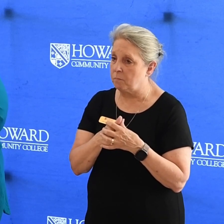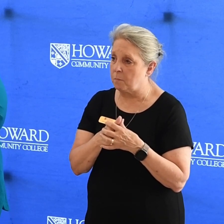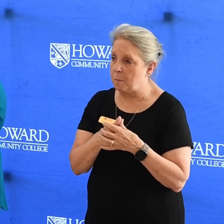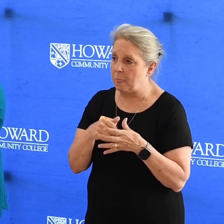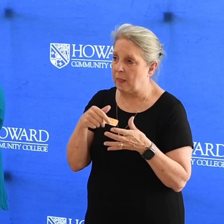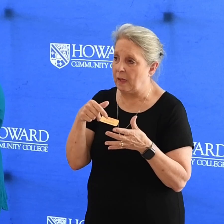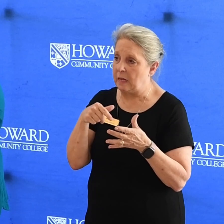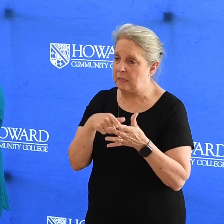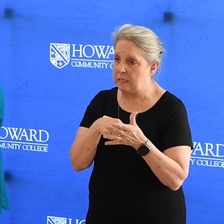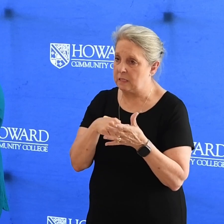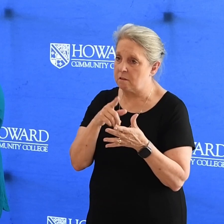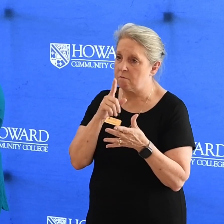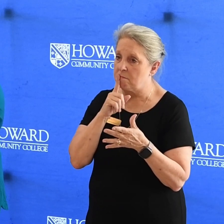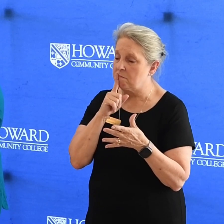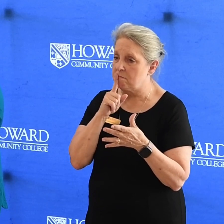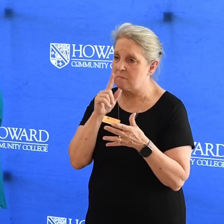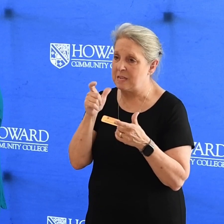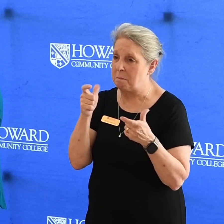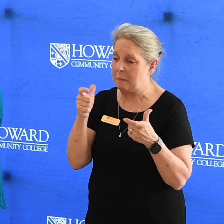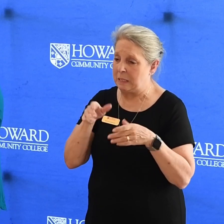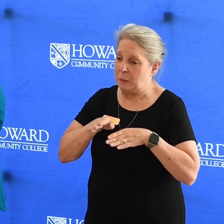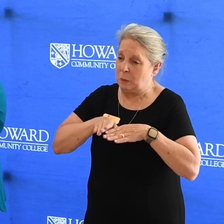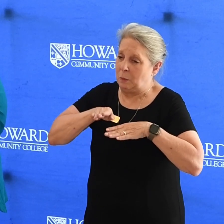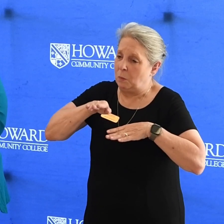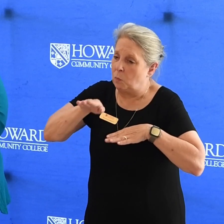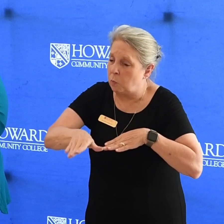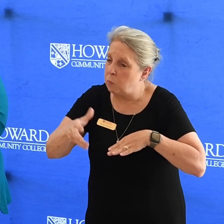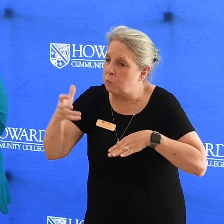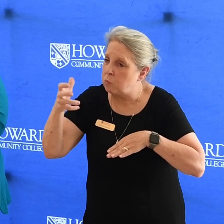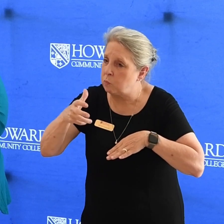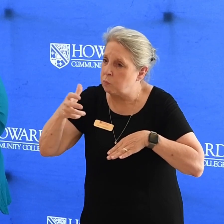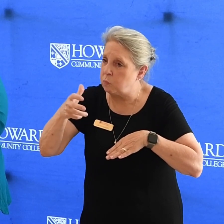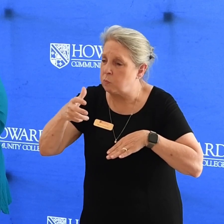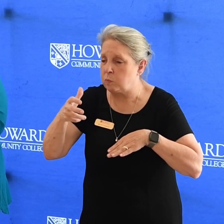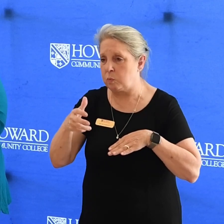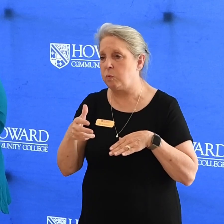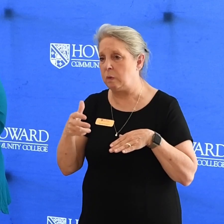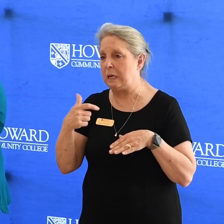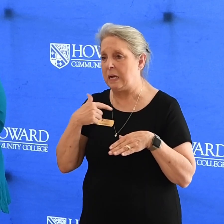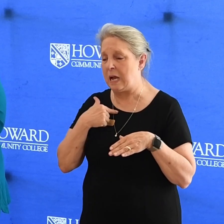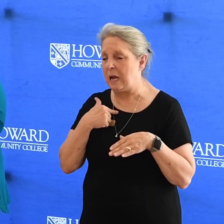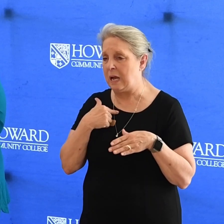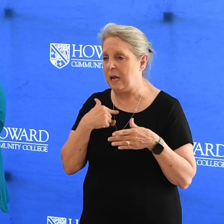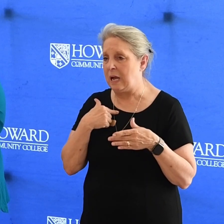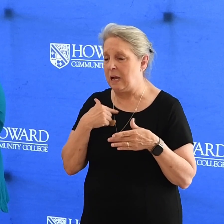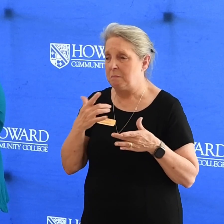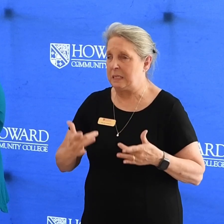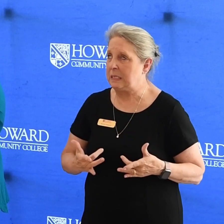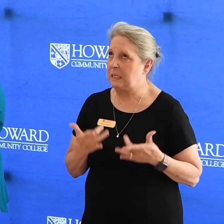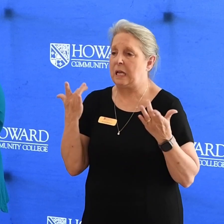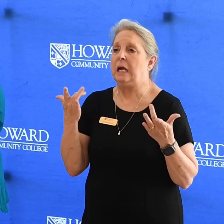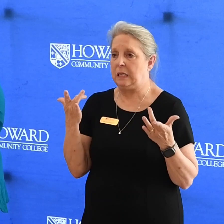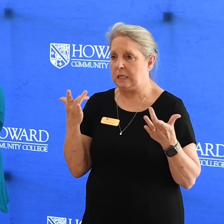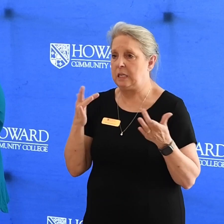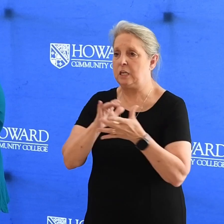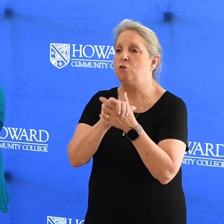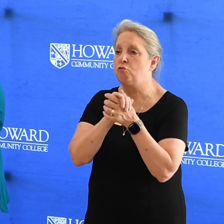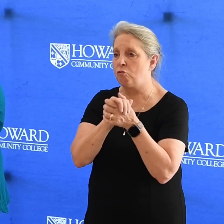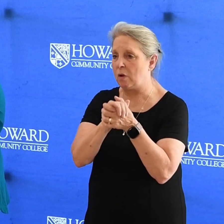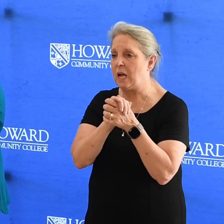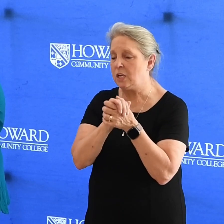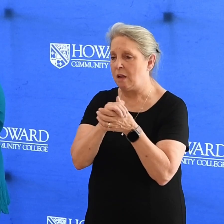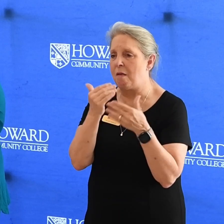This is such a tremendous step forward. This is such a tremendous step forward, and I am so excited.